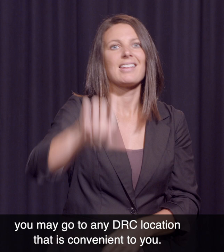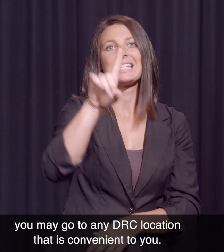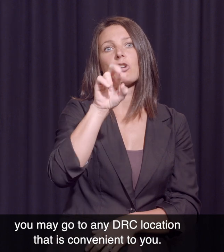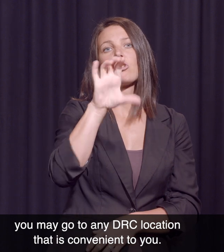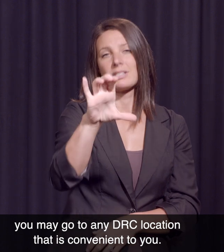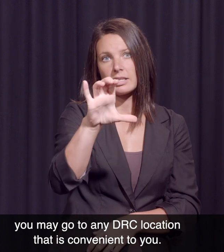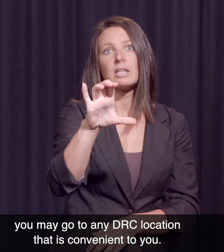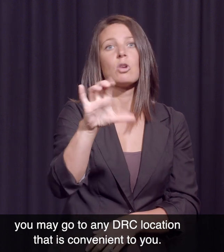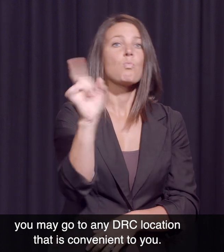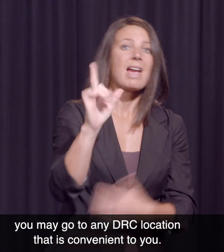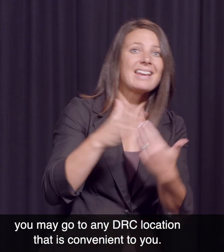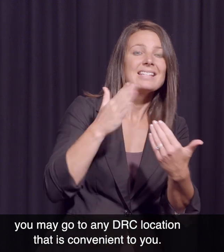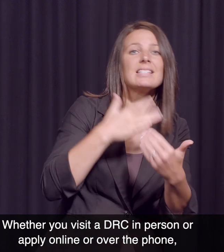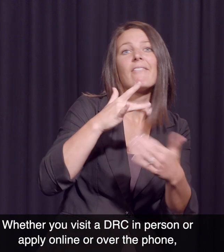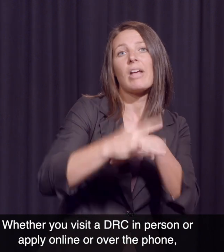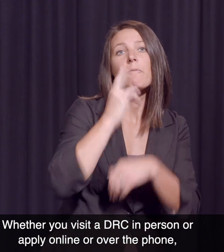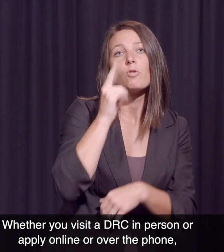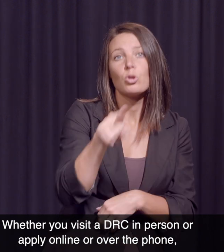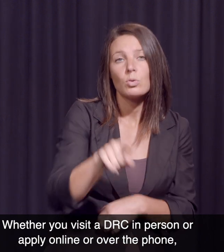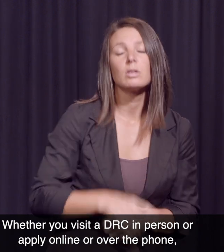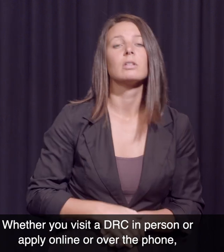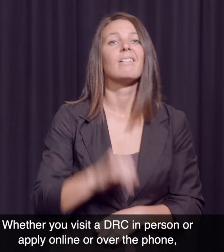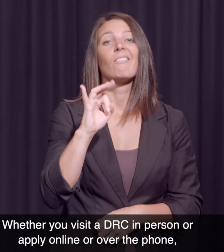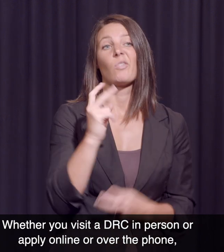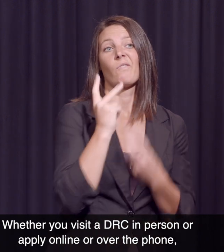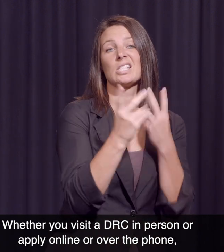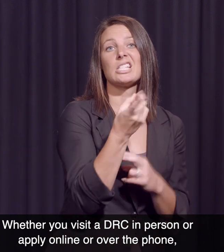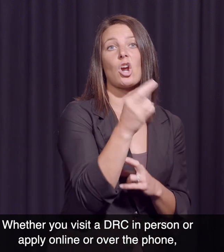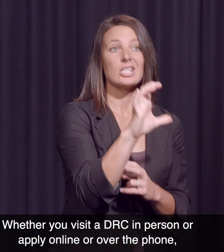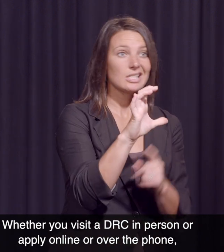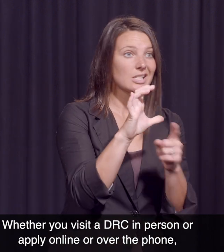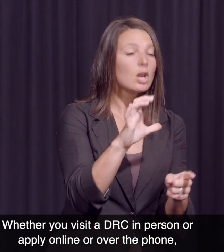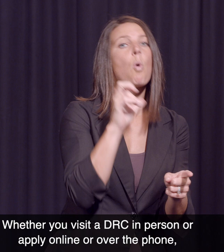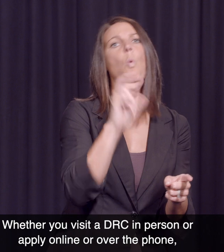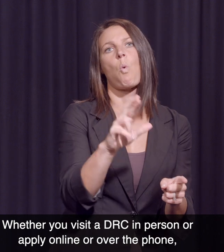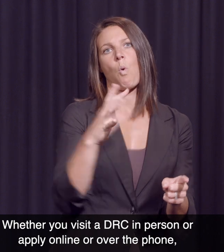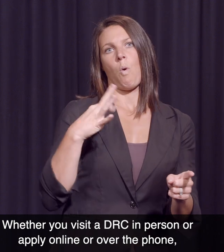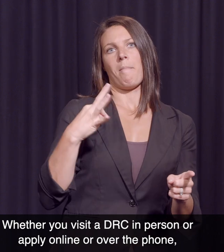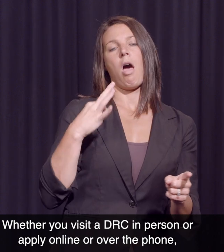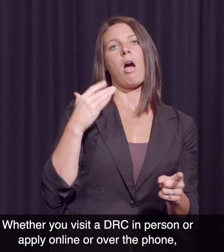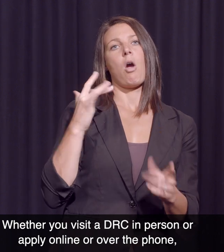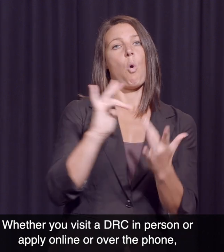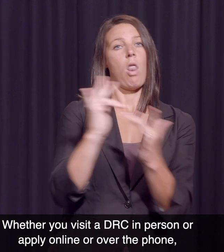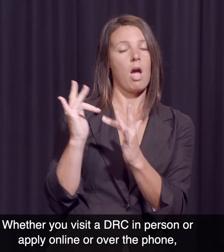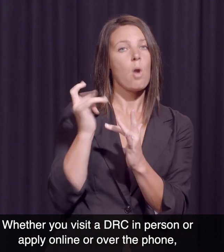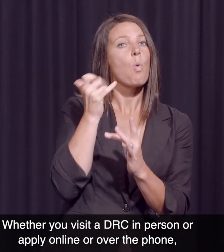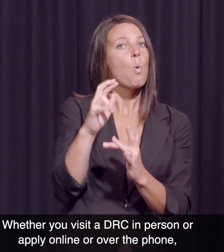convenient to you. Whether you visit a DRC in person, or apply online, or over the phone,